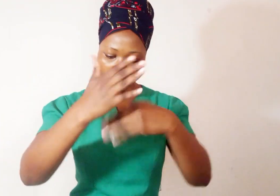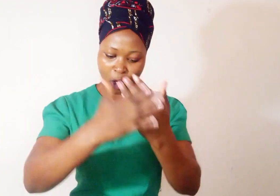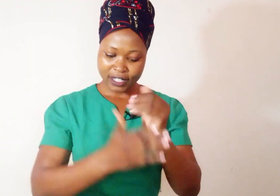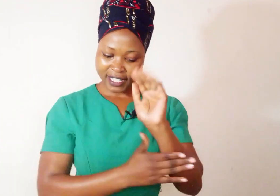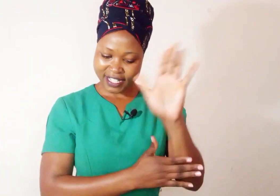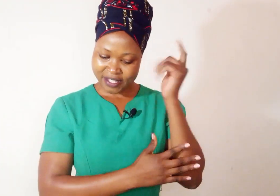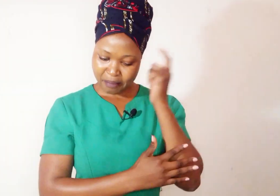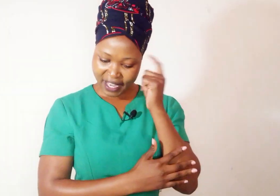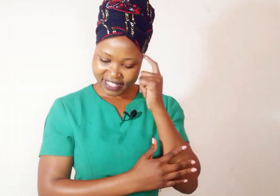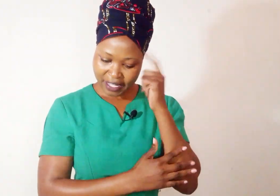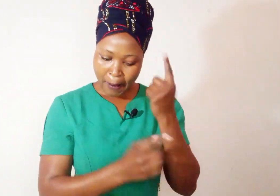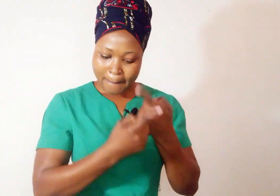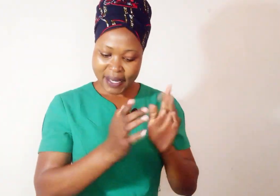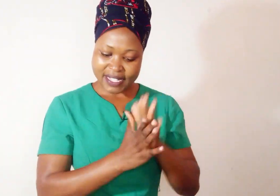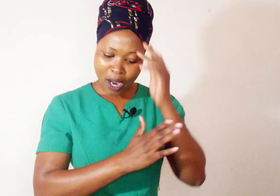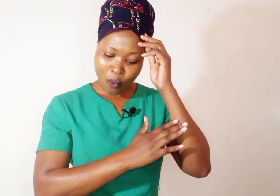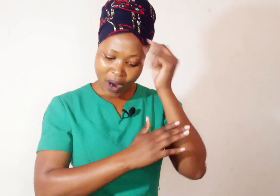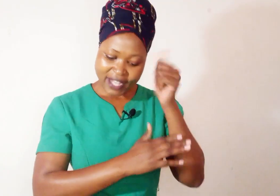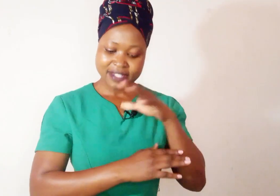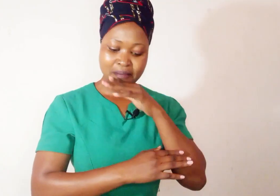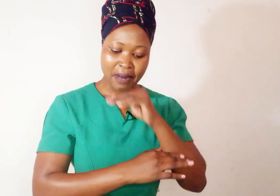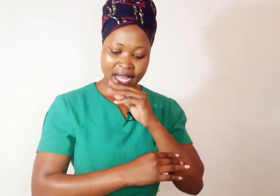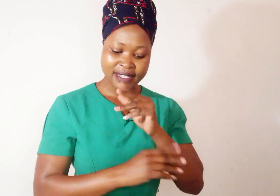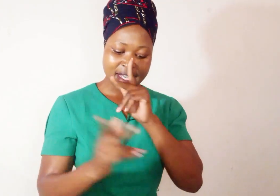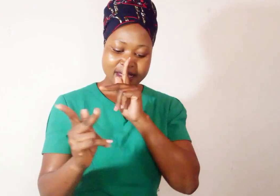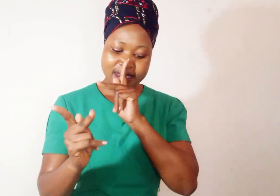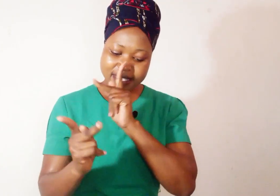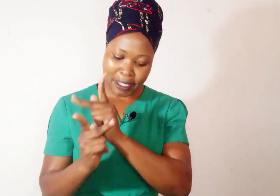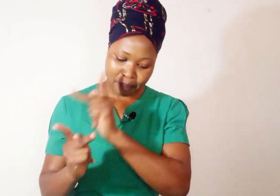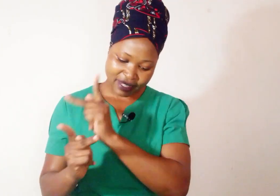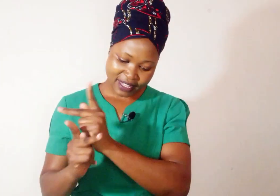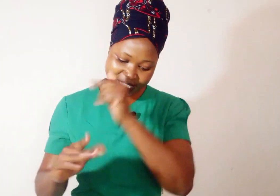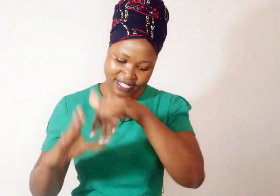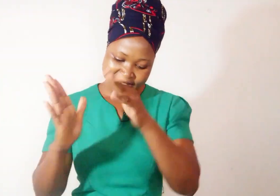all his mind, but a wise man keepeth it in